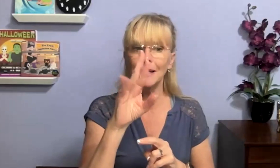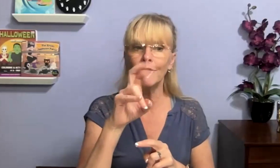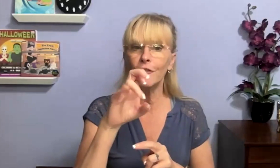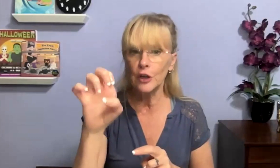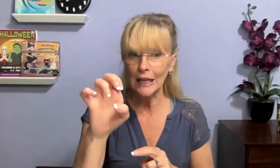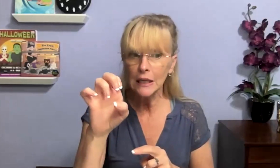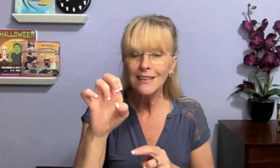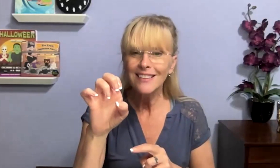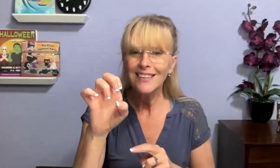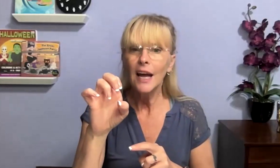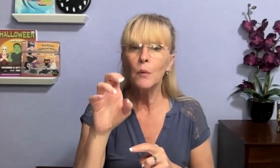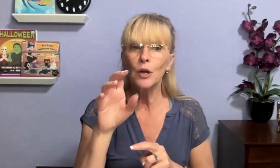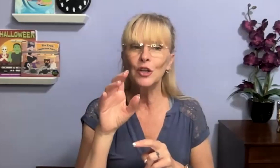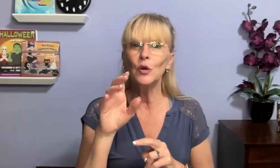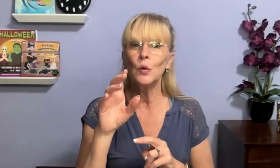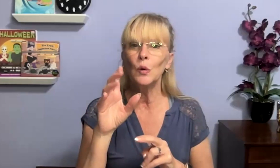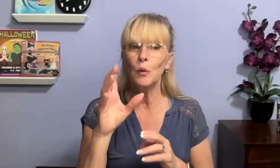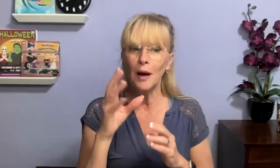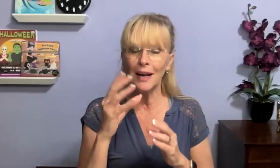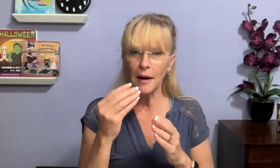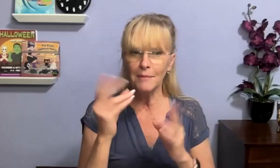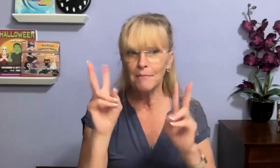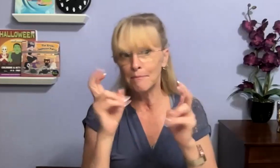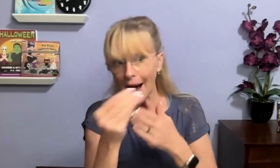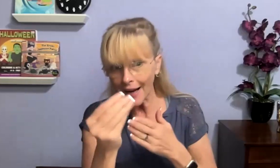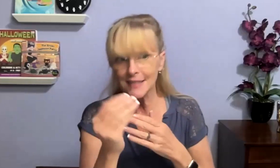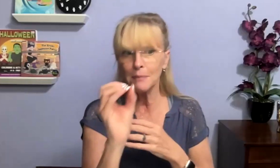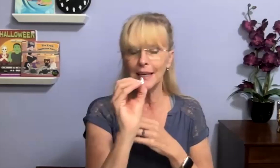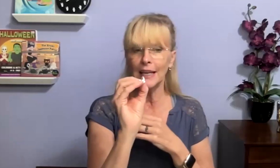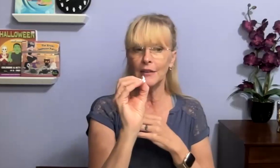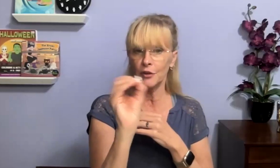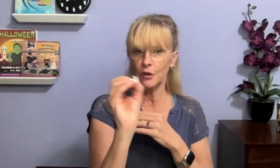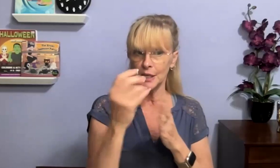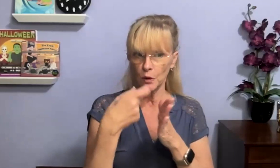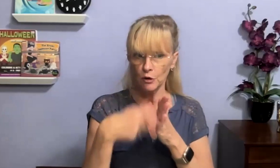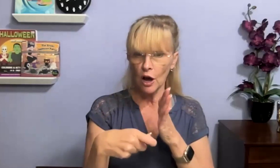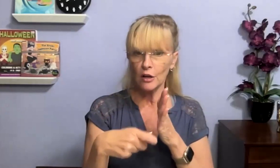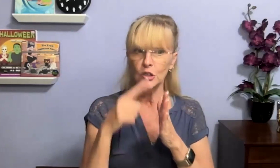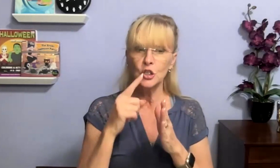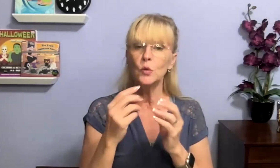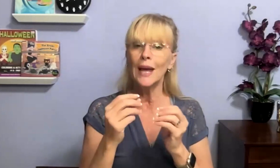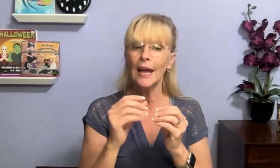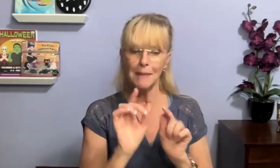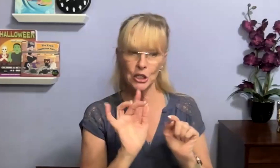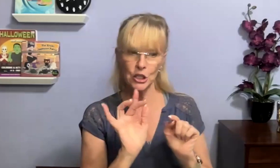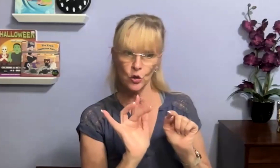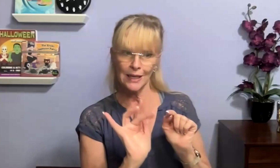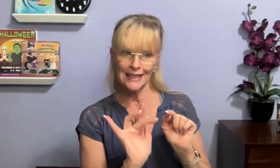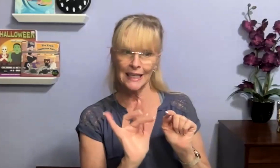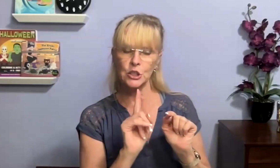something free. And when you buy something for $0, you can make sure you click